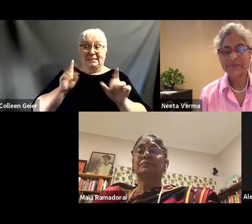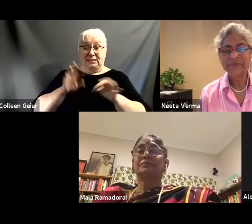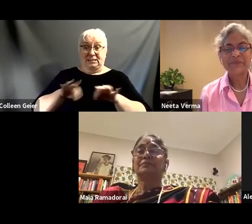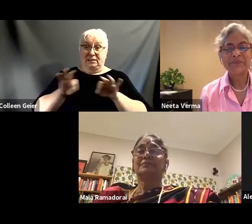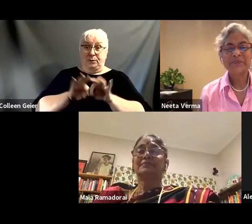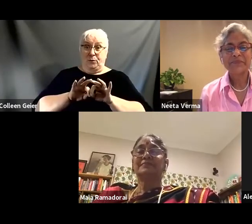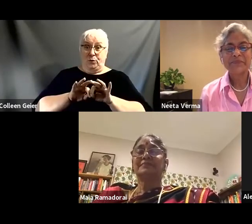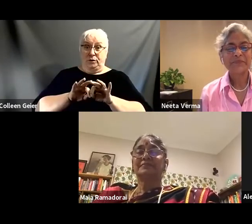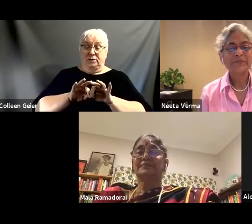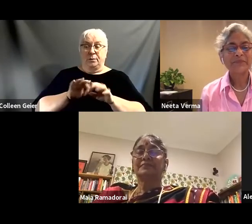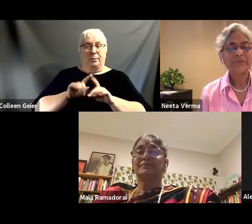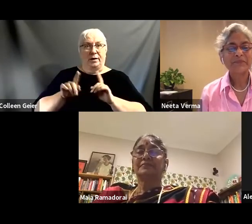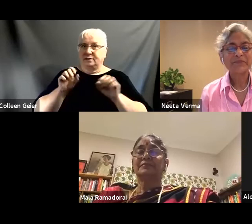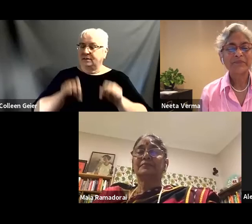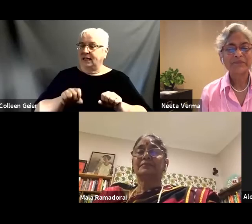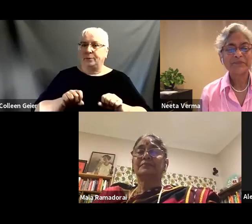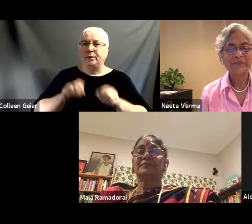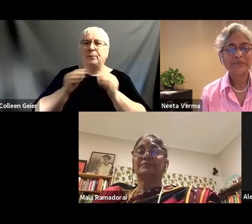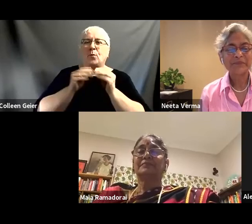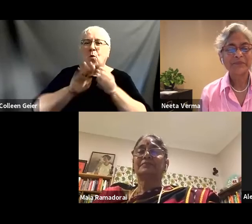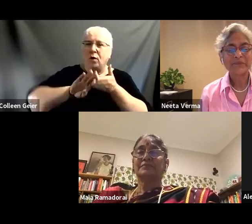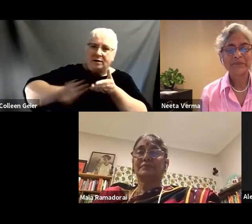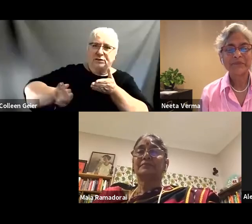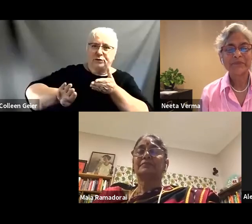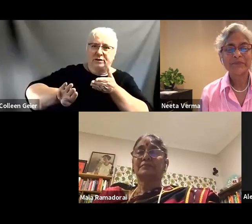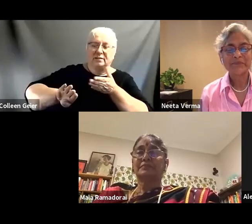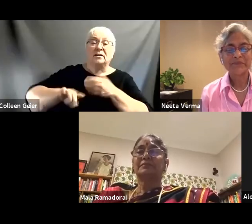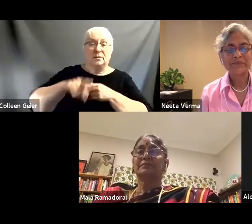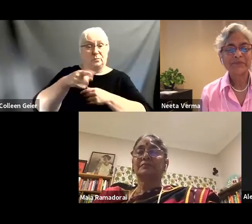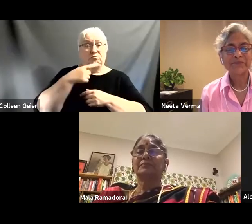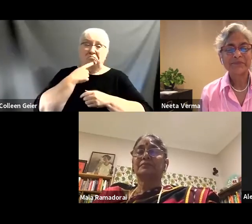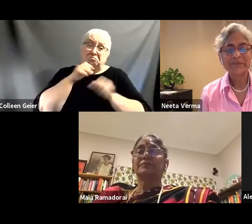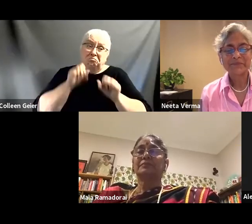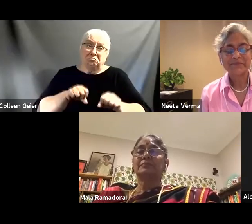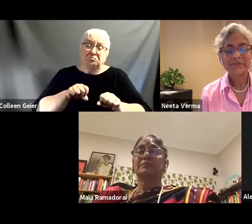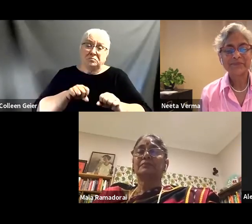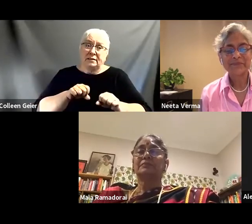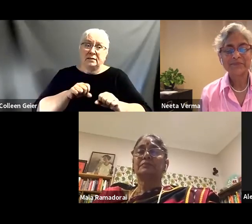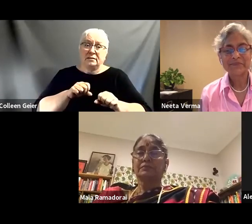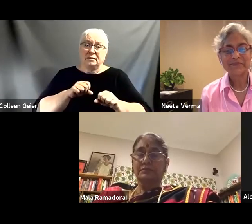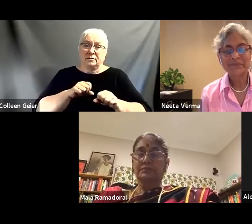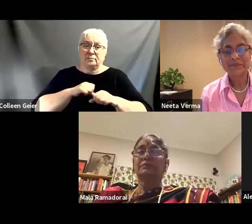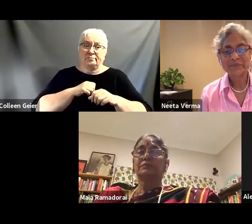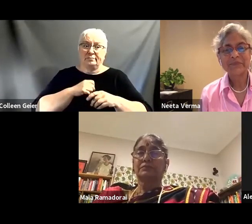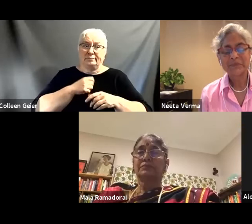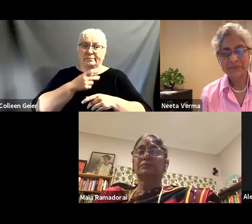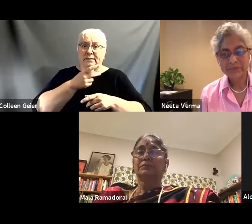like even more excluding, but as you point out, it is also a way of caring for the other person.